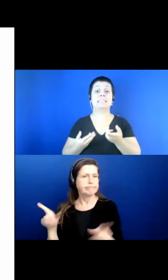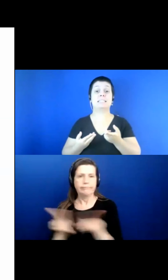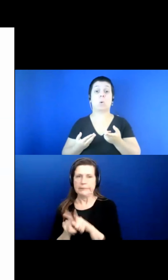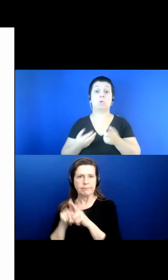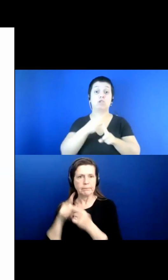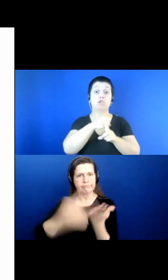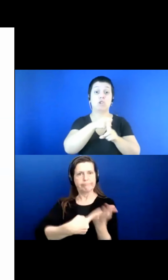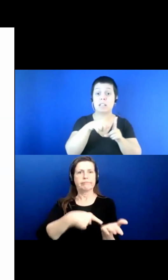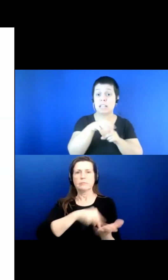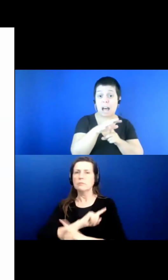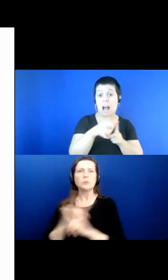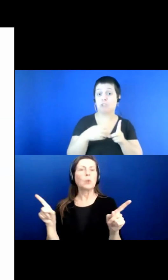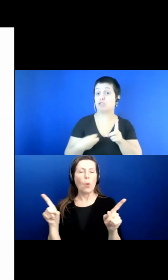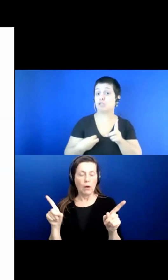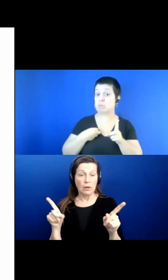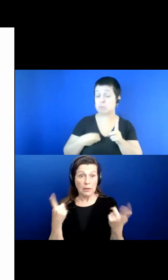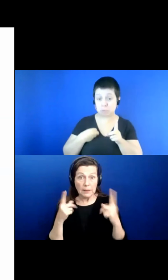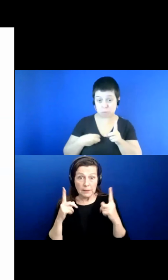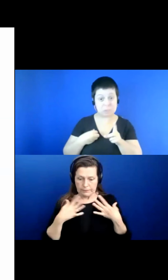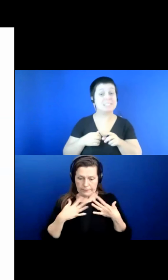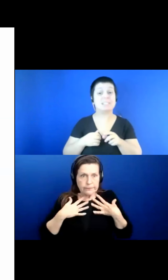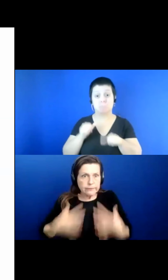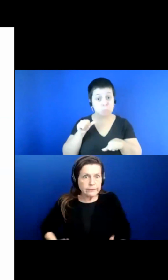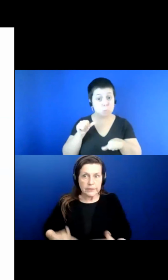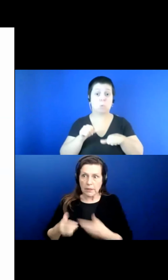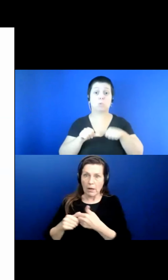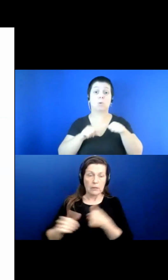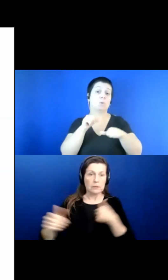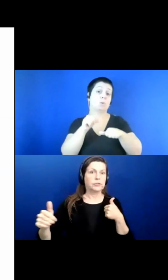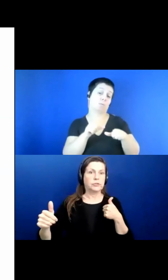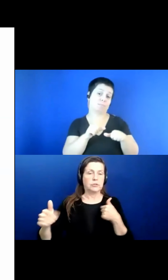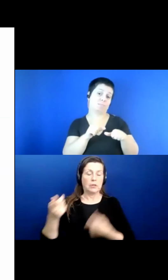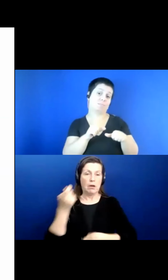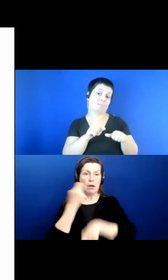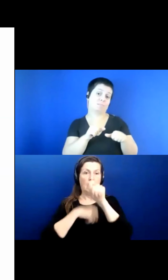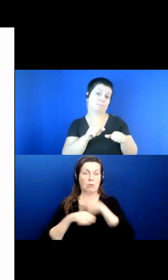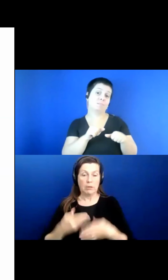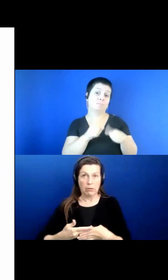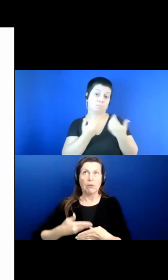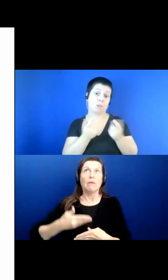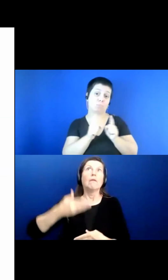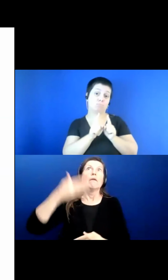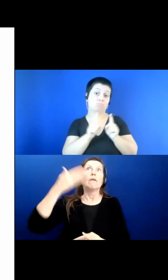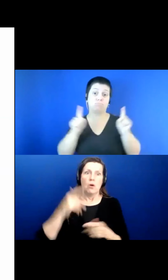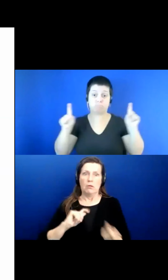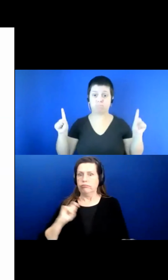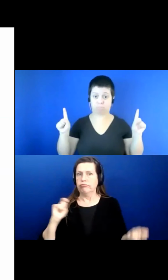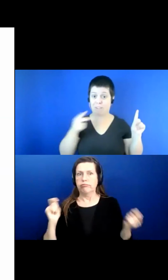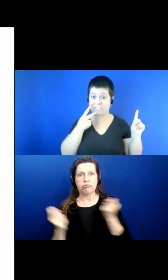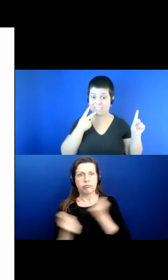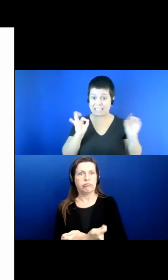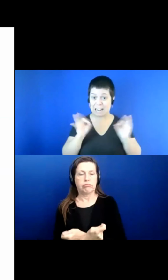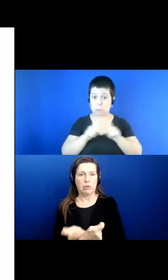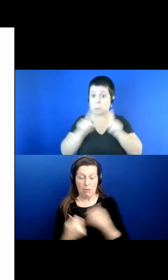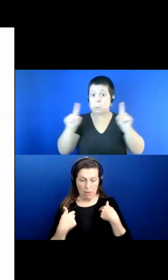done. However, physical distancing became a new reality for everyone, like I said. A growing part